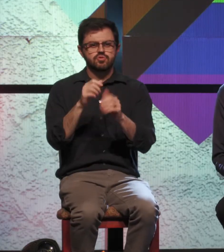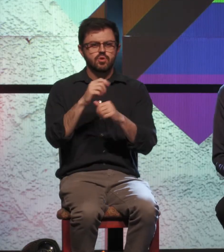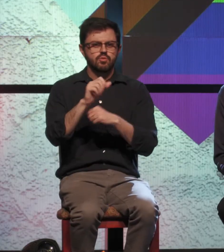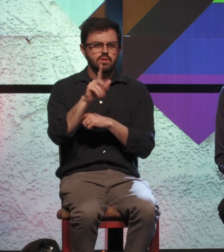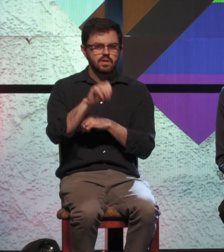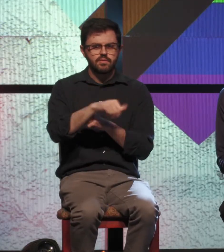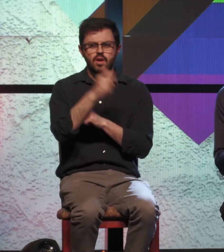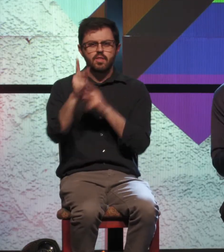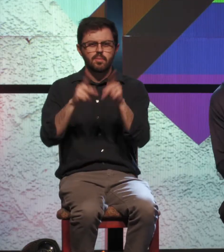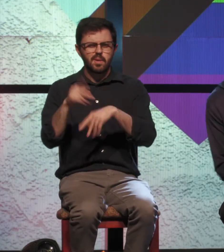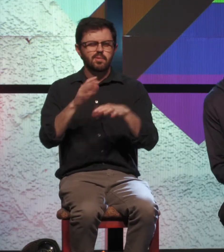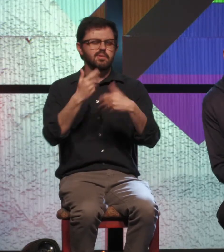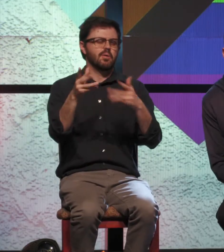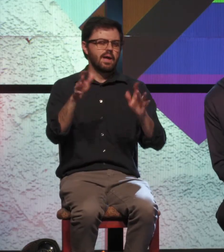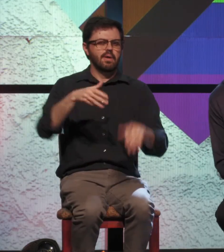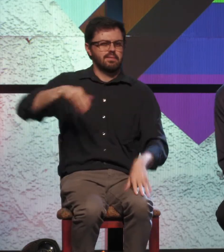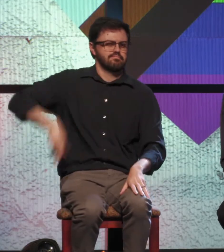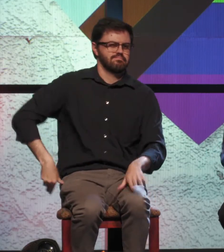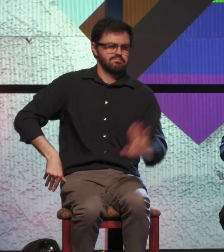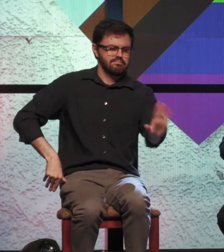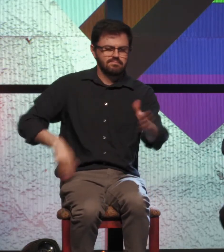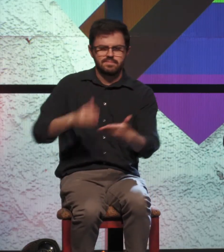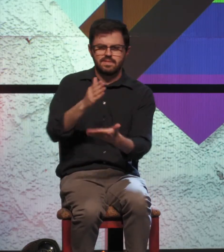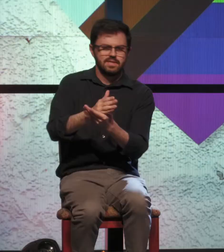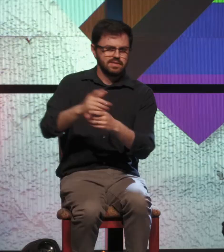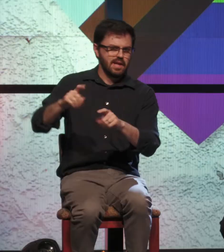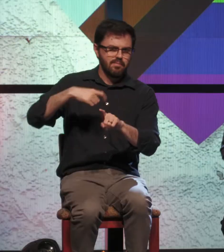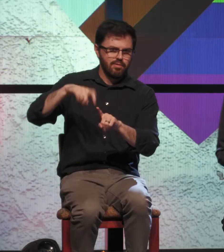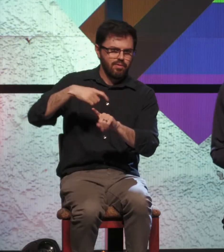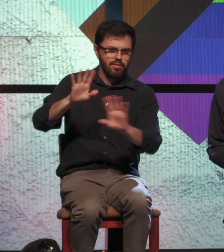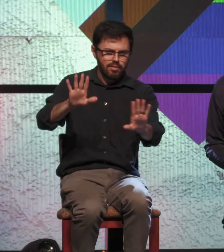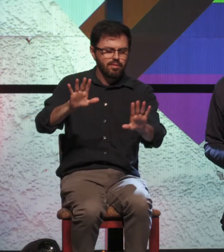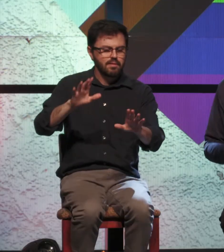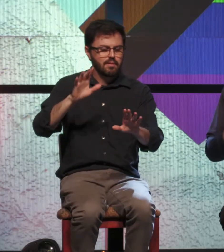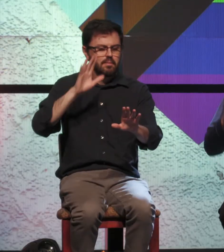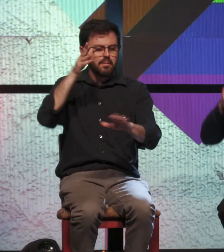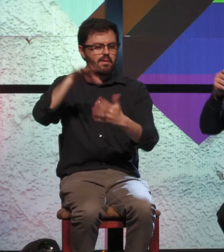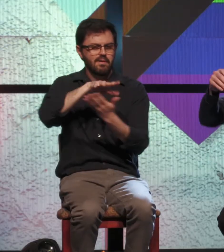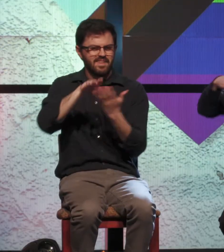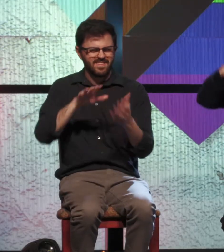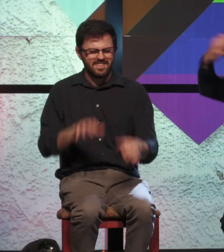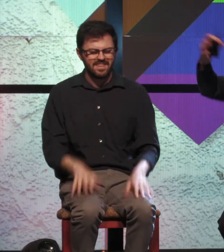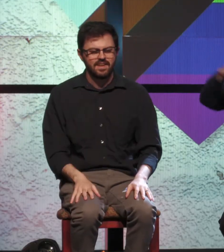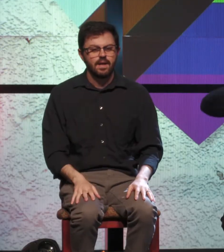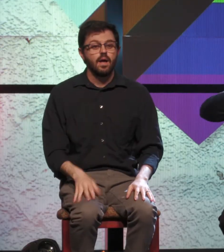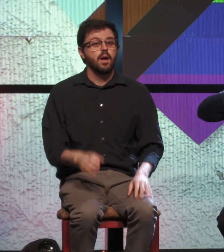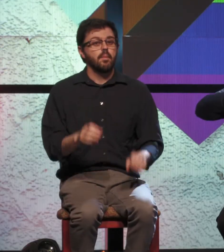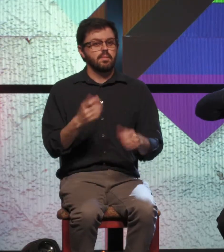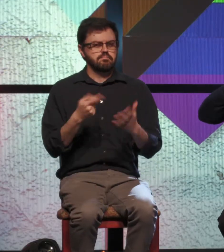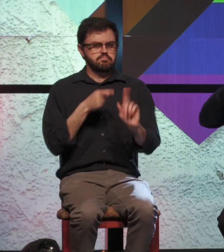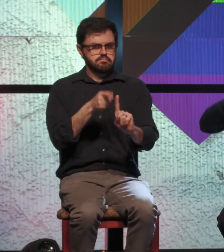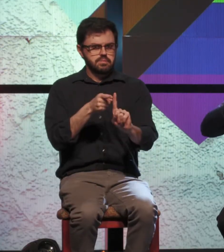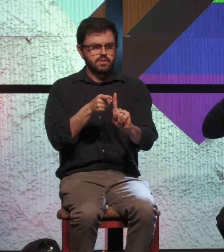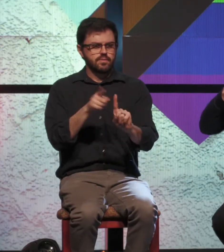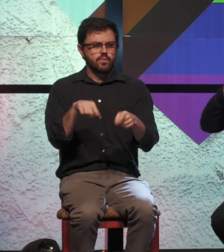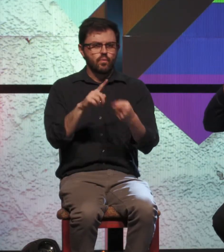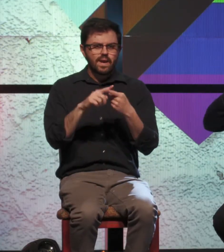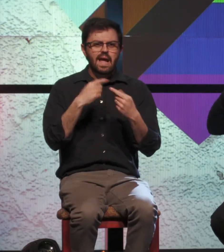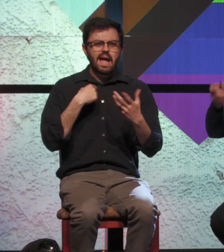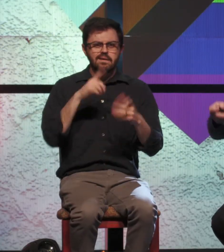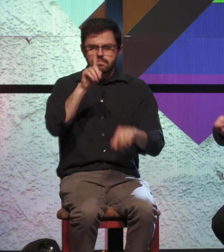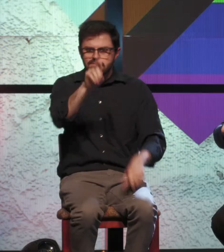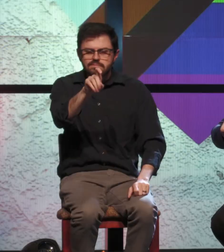down. Stop texting me. It's going to be confusing if I keep getting texts, all right? You could see, like, when we say that out there, we get all kinds